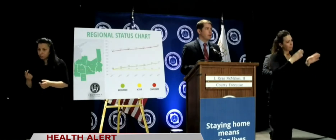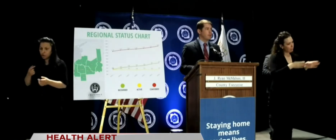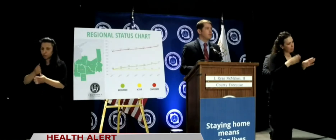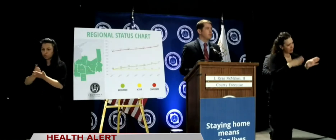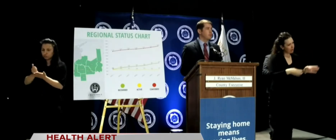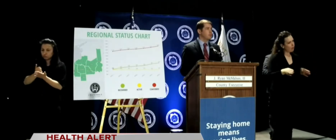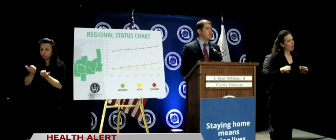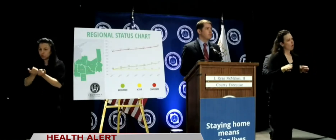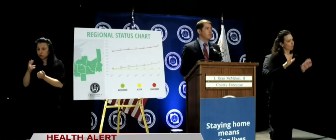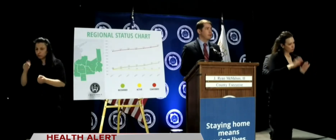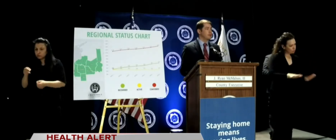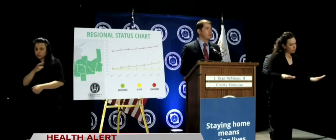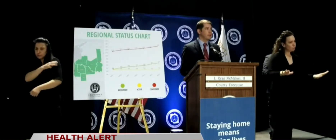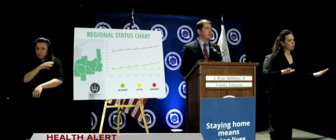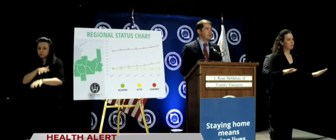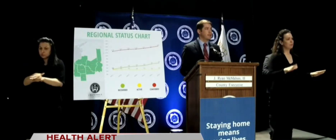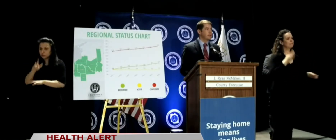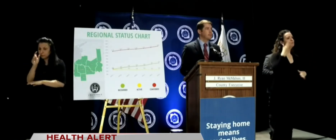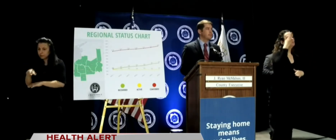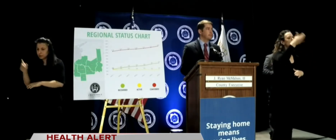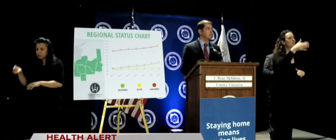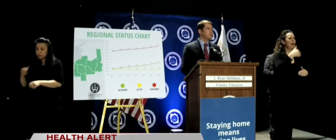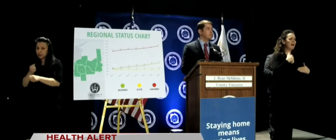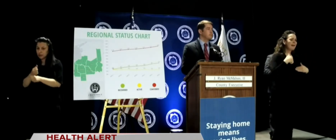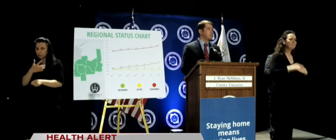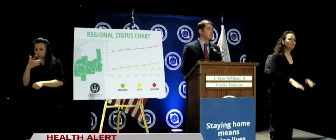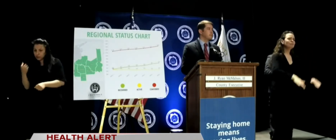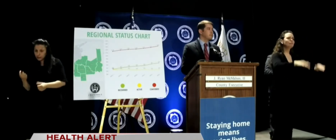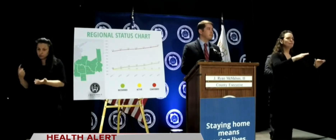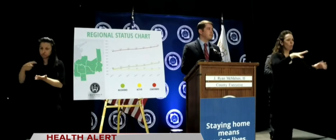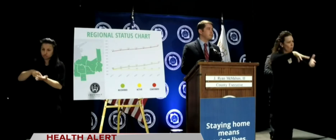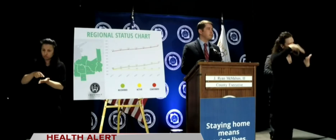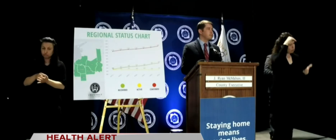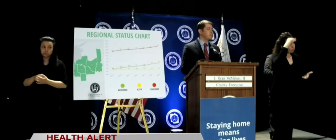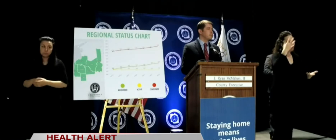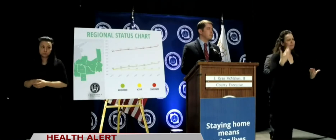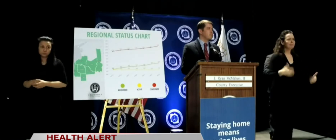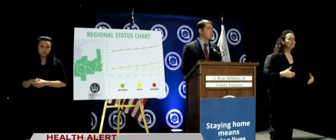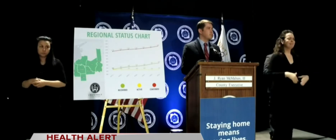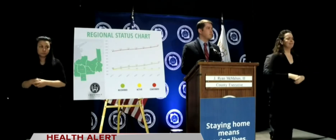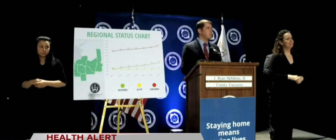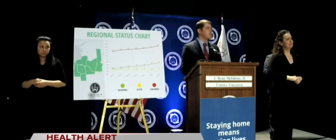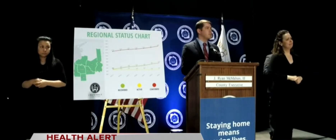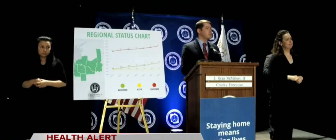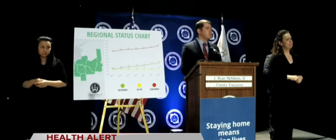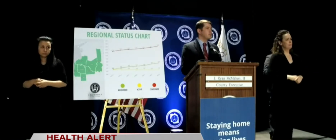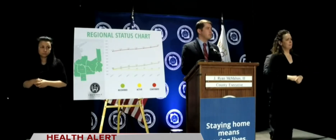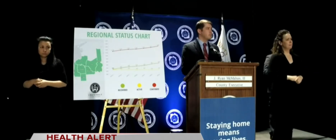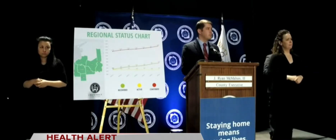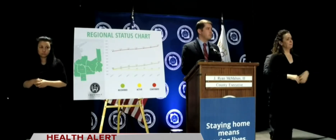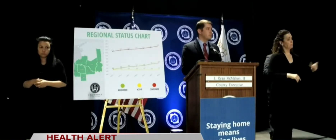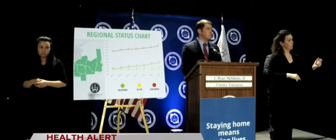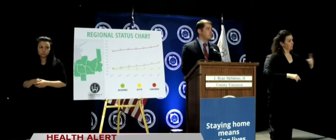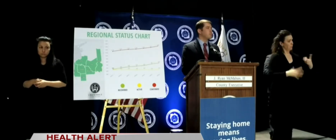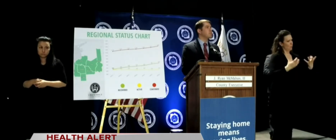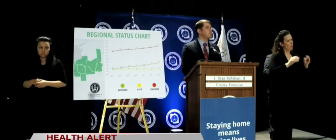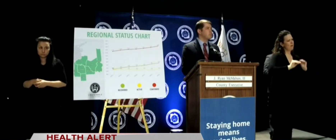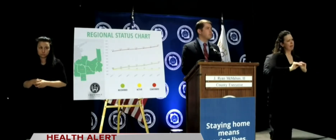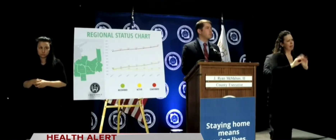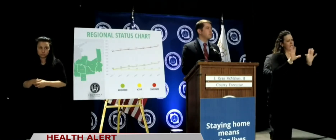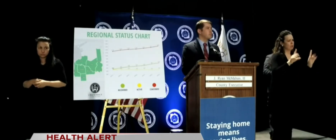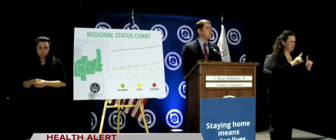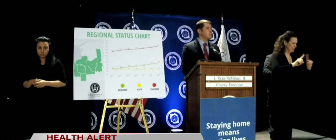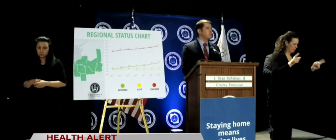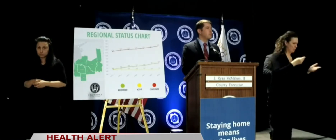for future situations like this. Just to be clear on the specifics of the different pots of money, the